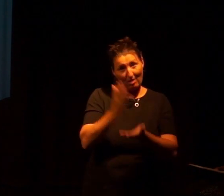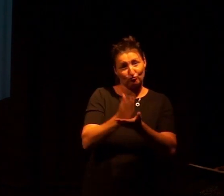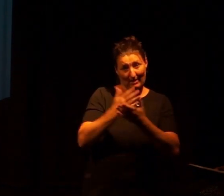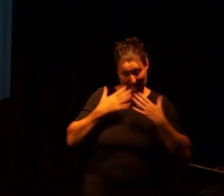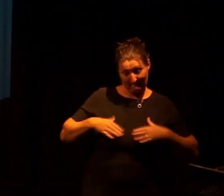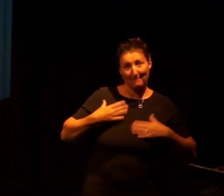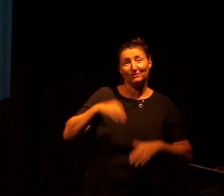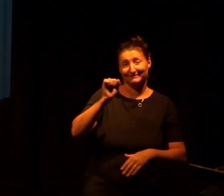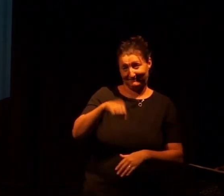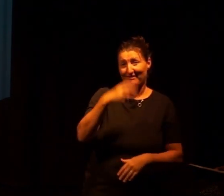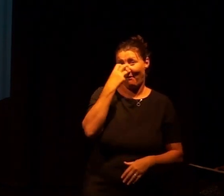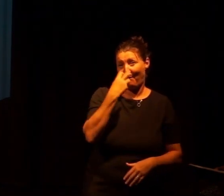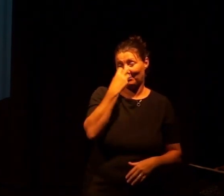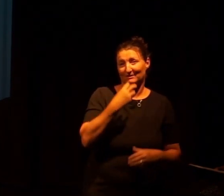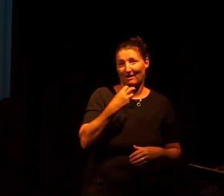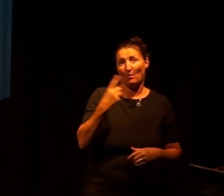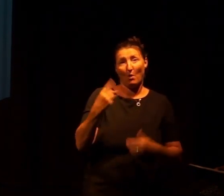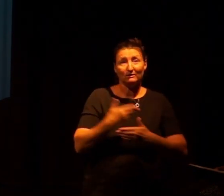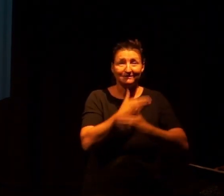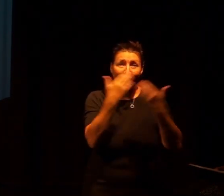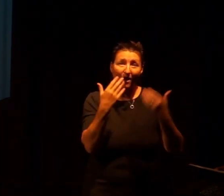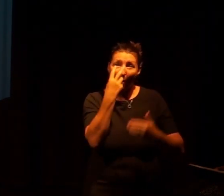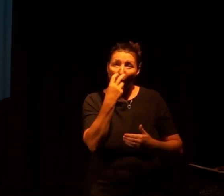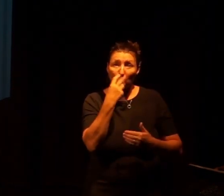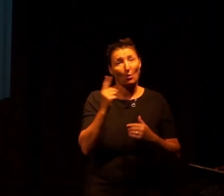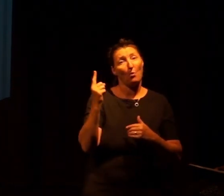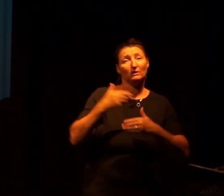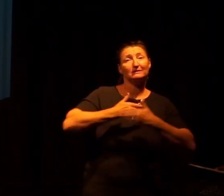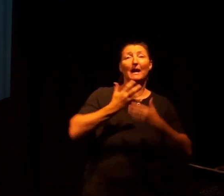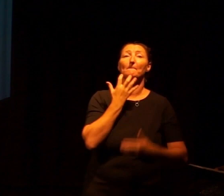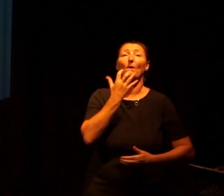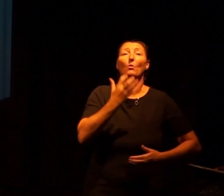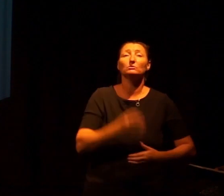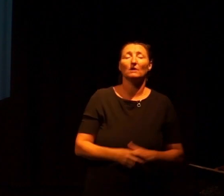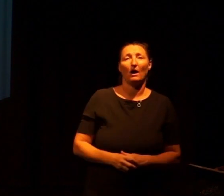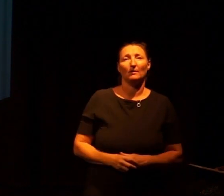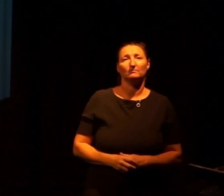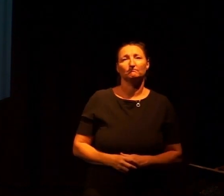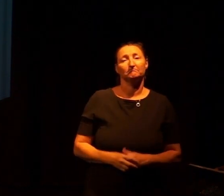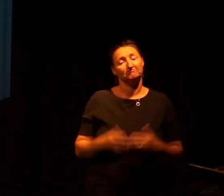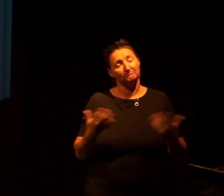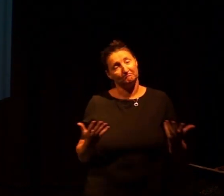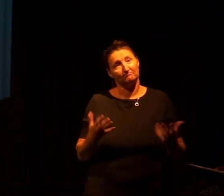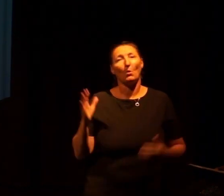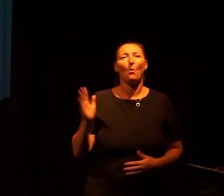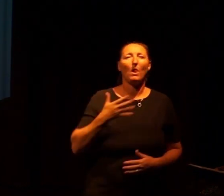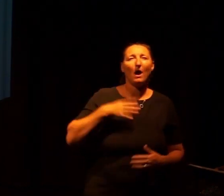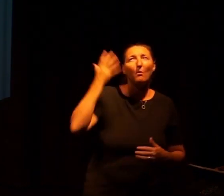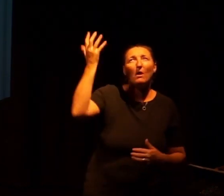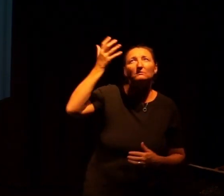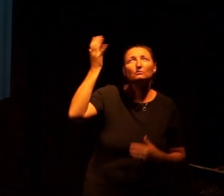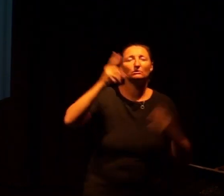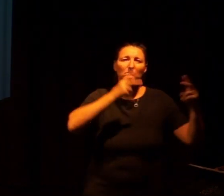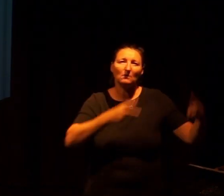says otherwise. A day older or a day bolder. All I wanted was to dance.